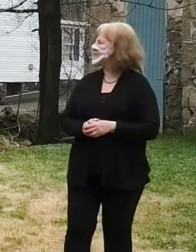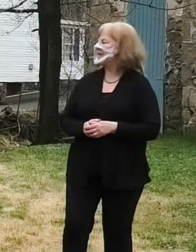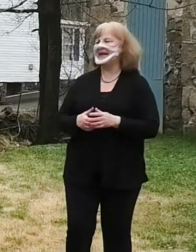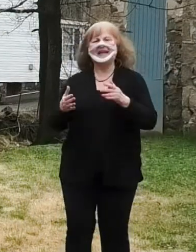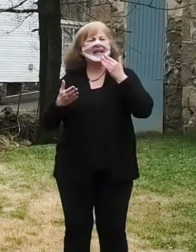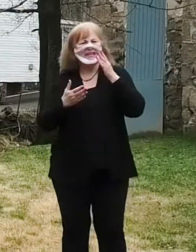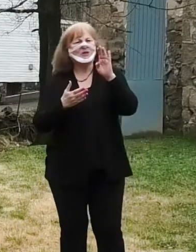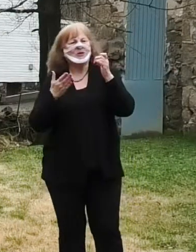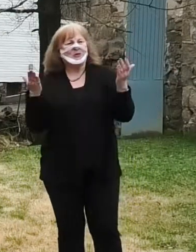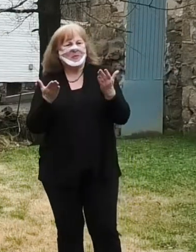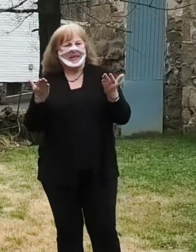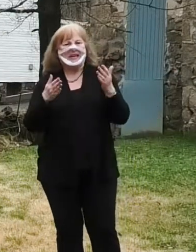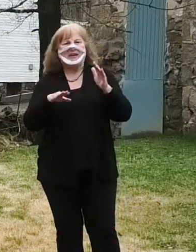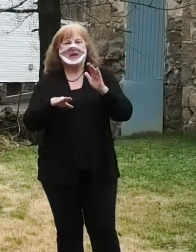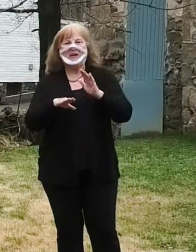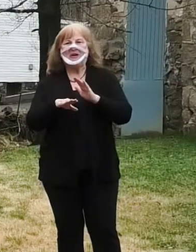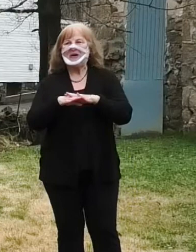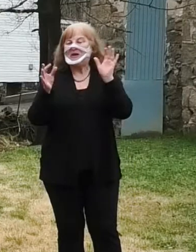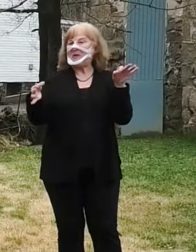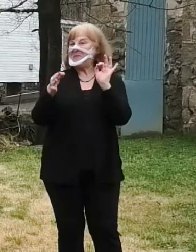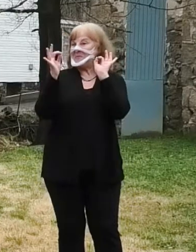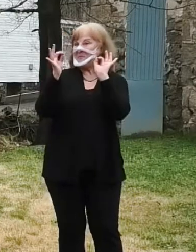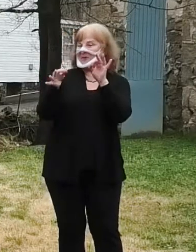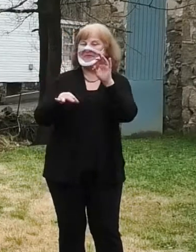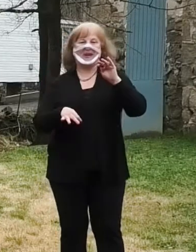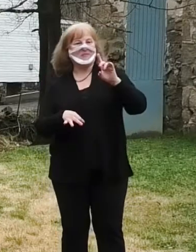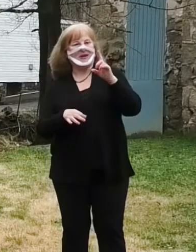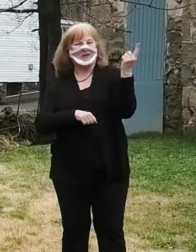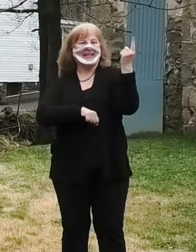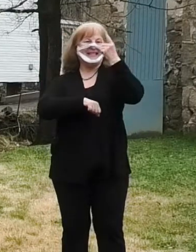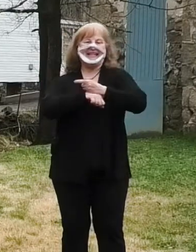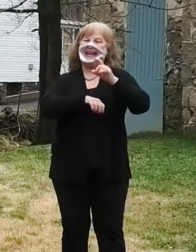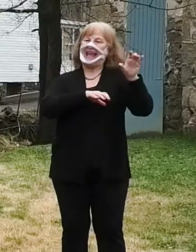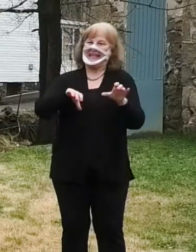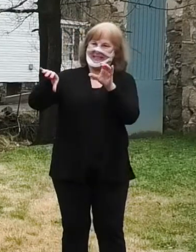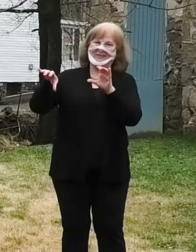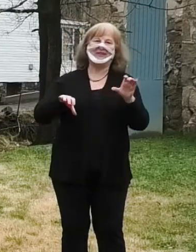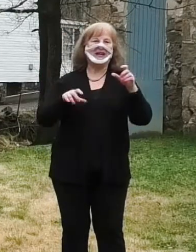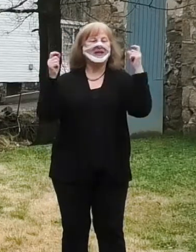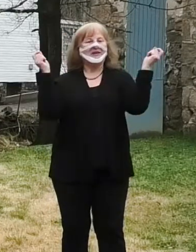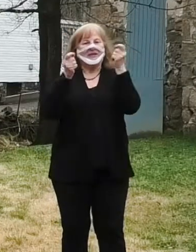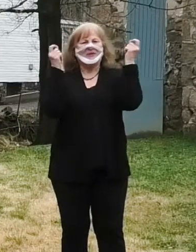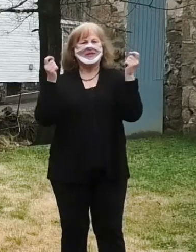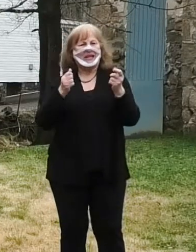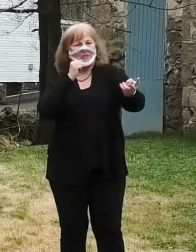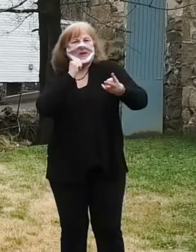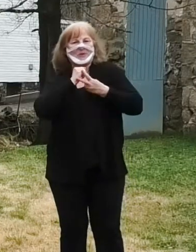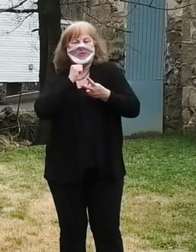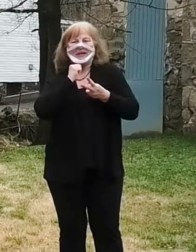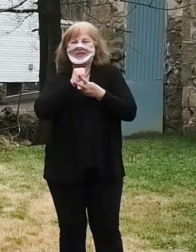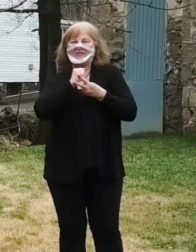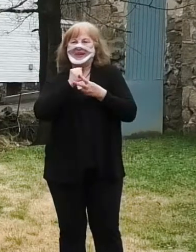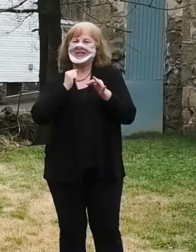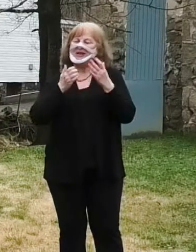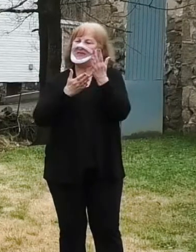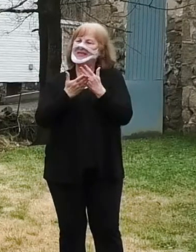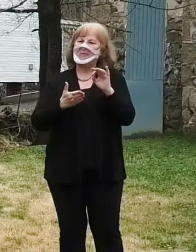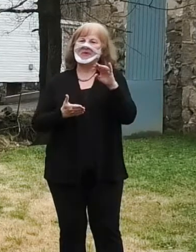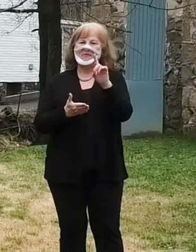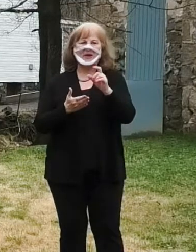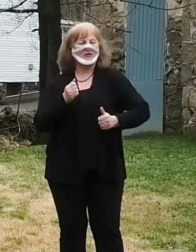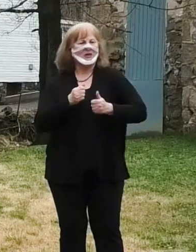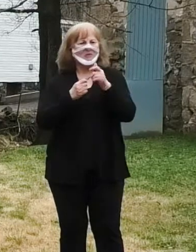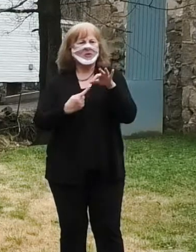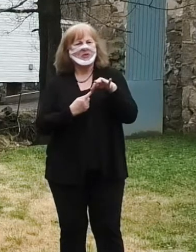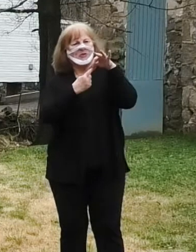Well, it's good to be here on perfect Maryland Day activity to celebrate the preservation of some of Maryland's